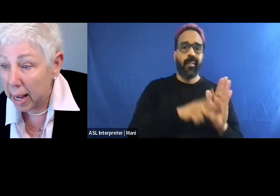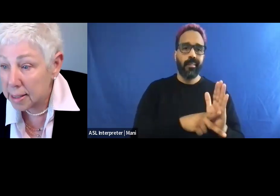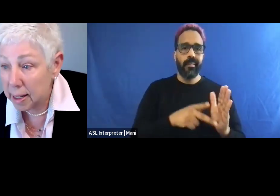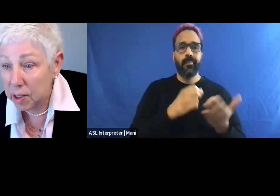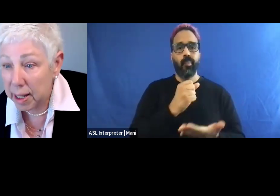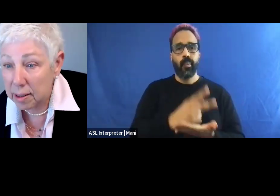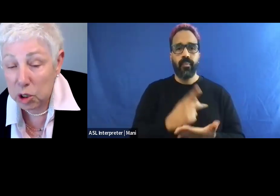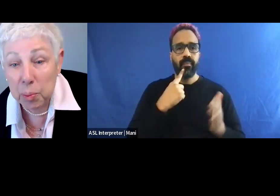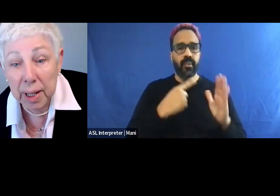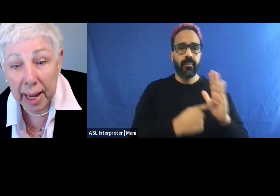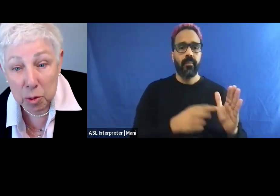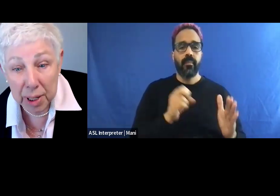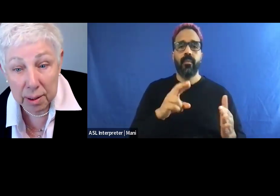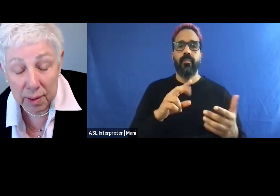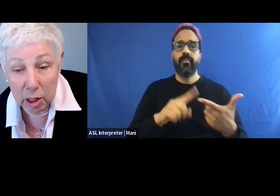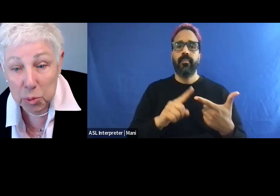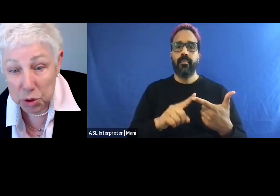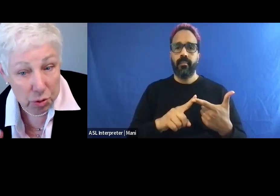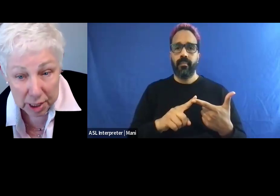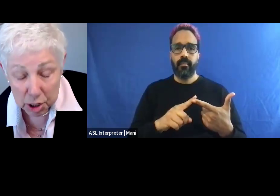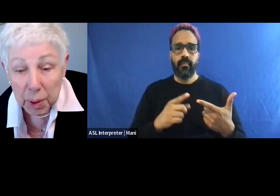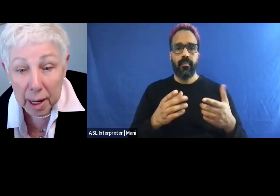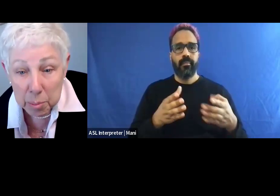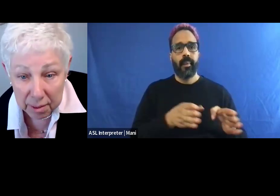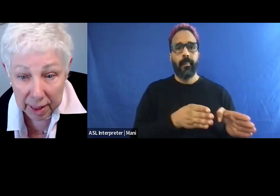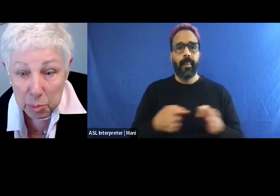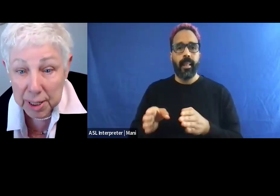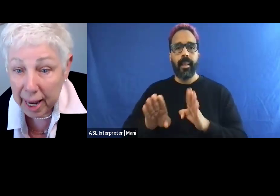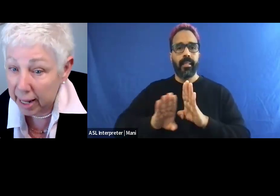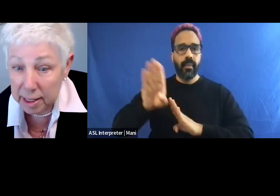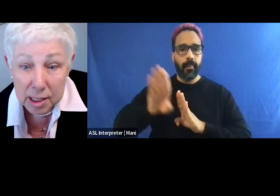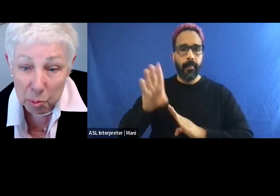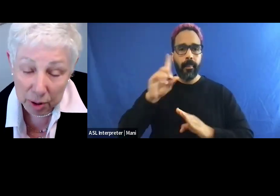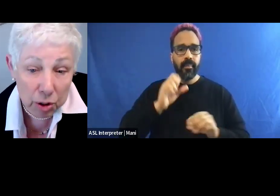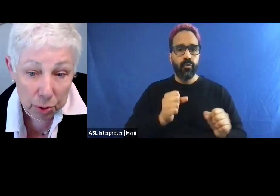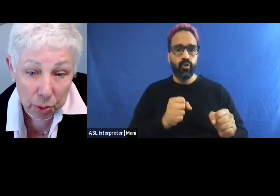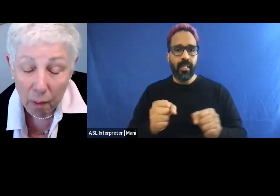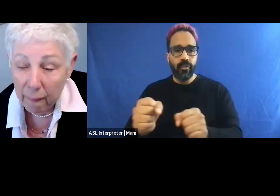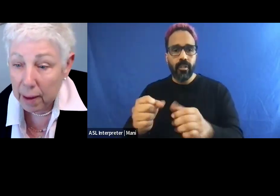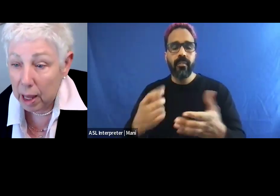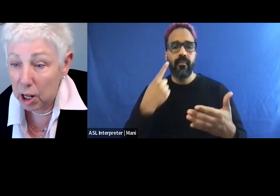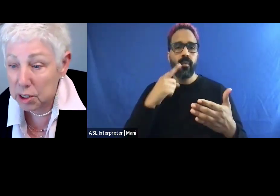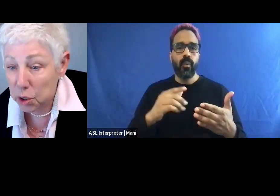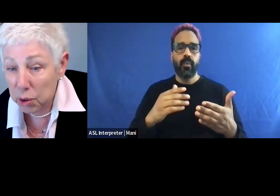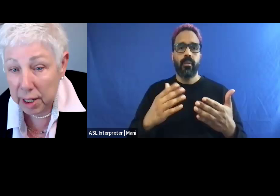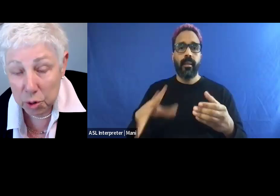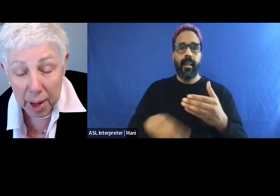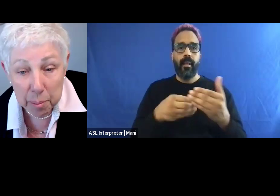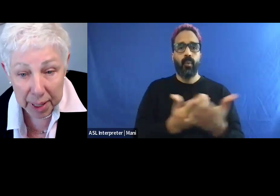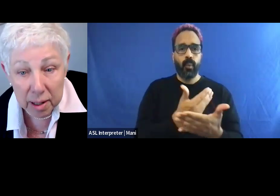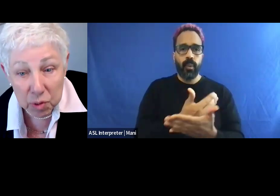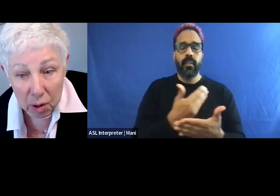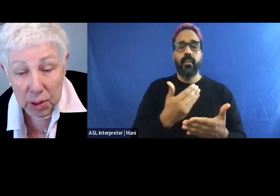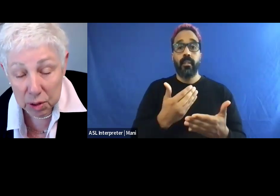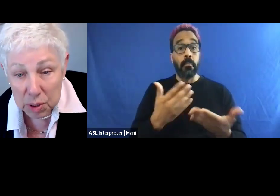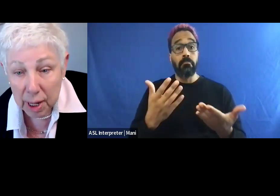in asking that the plan be developed, your strategic plan be developed to add in something new. Certainly you may